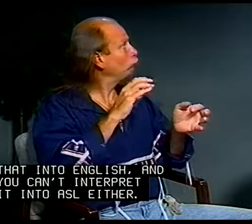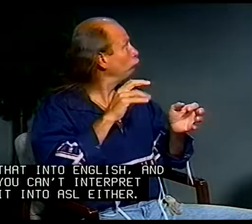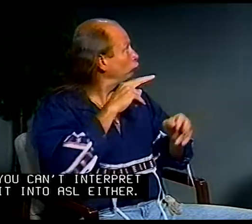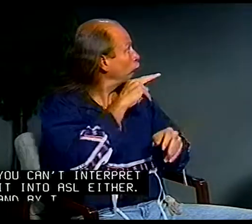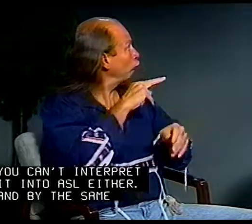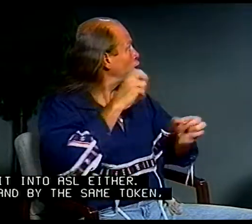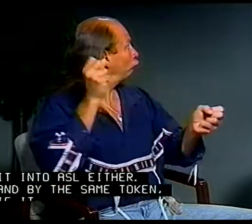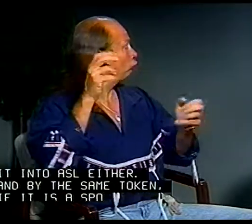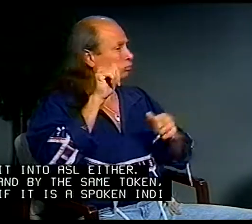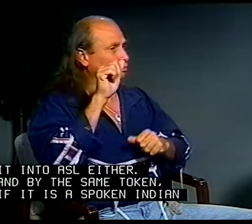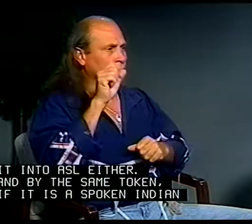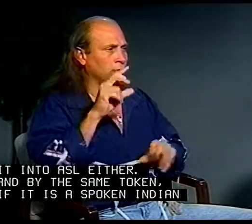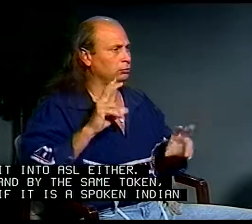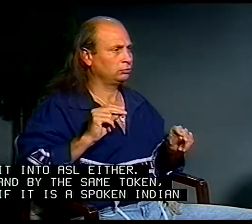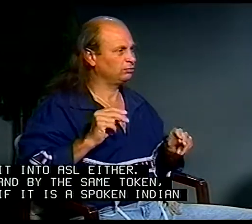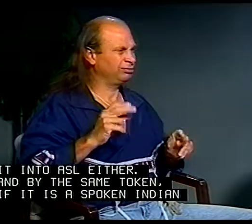it in ASL either.